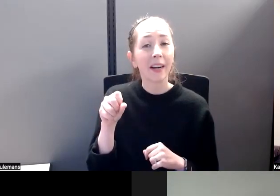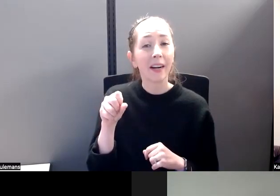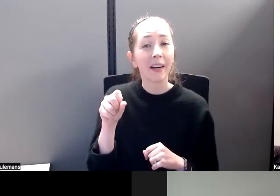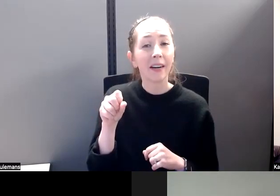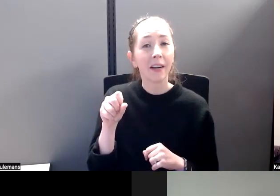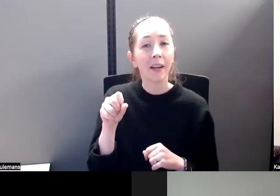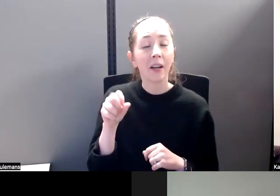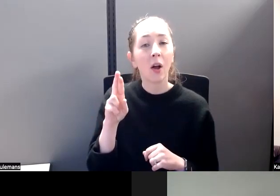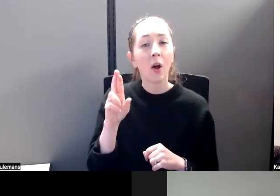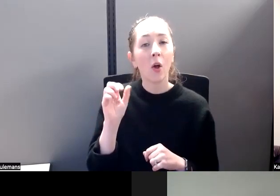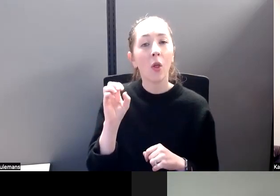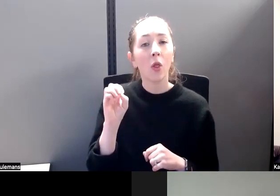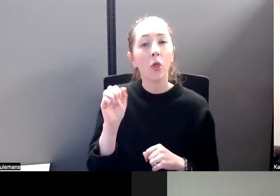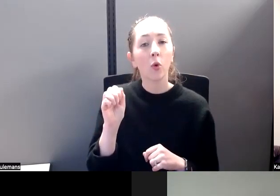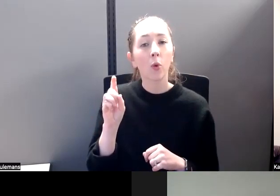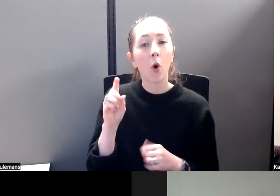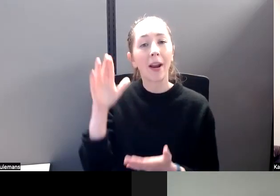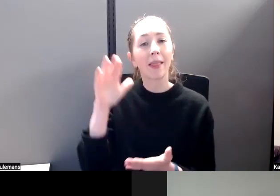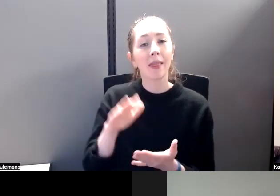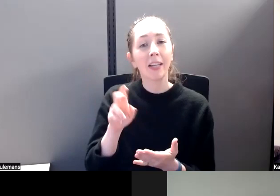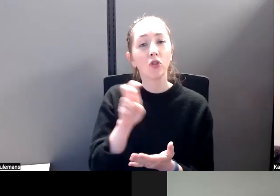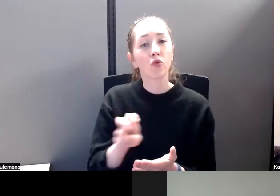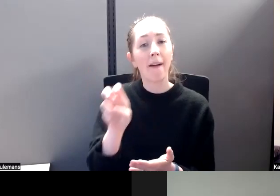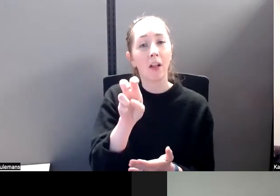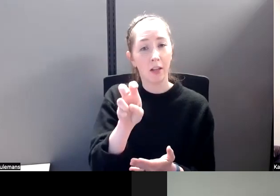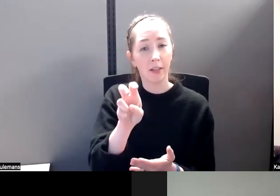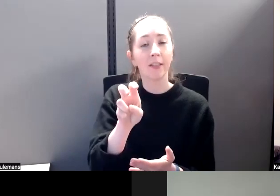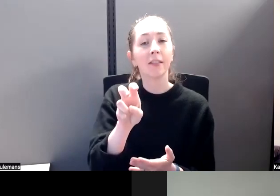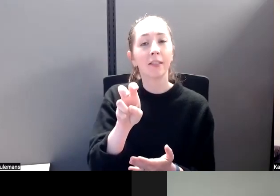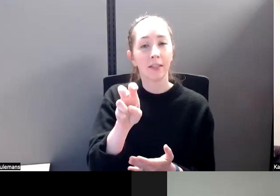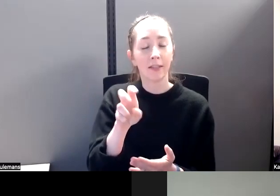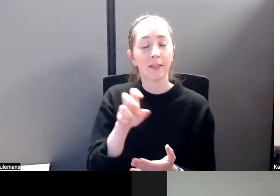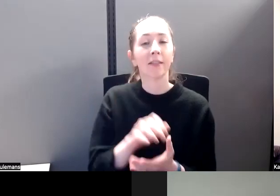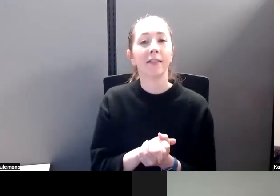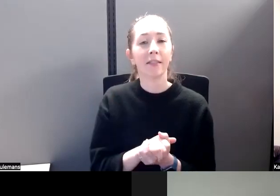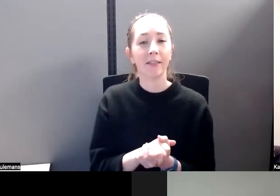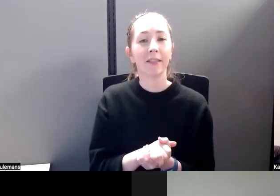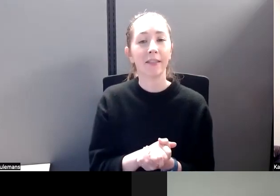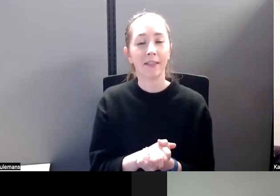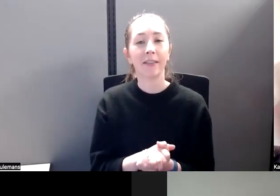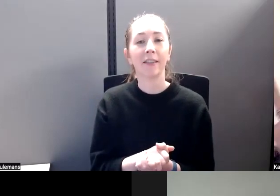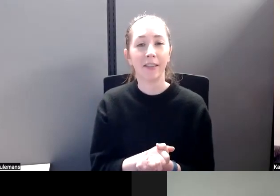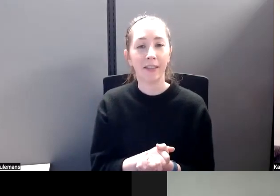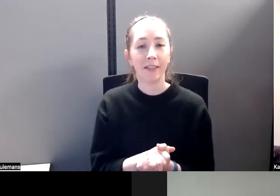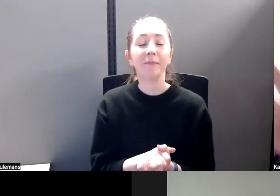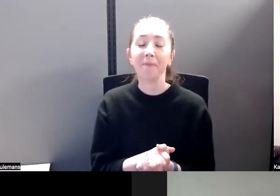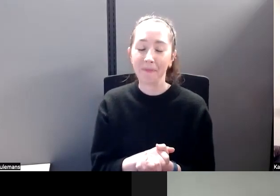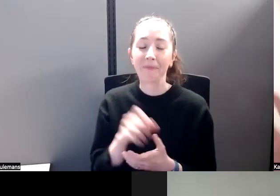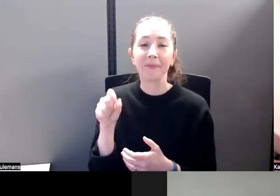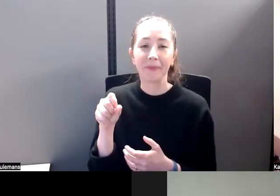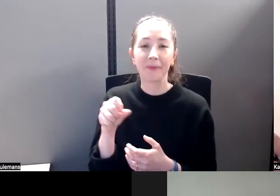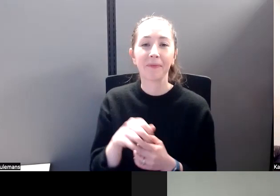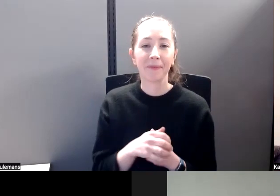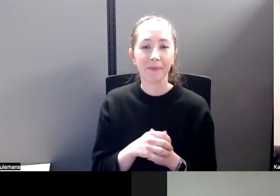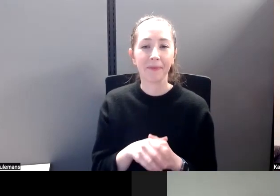Yes, the road less traveled, I think. Letter of the Mail. Yeah, road less traveled. Yeah, my favorite one. Yeah, well,